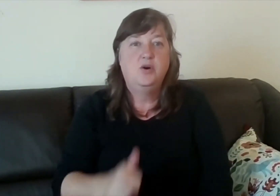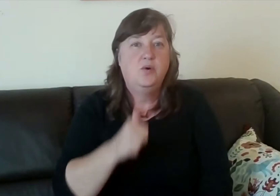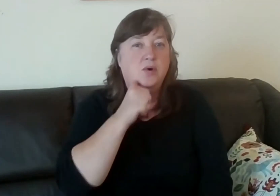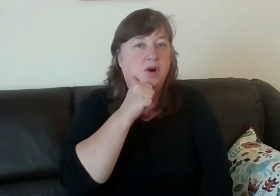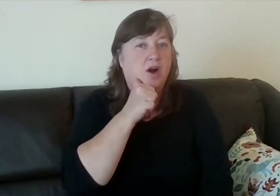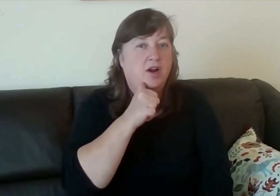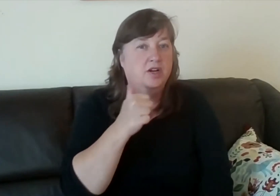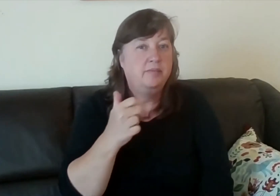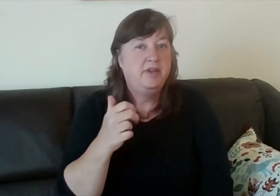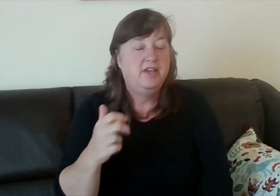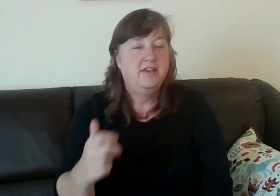So are going to be